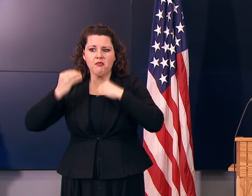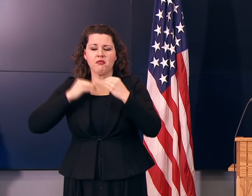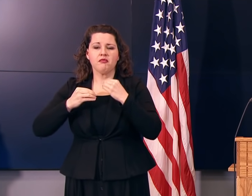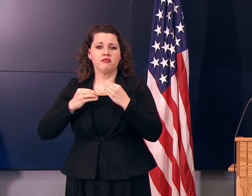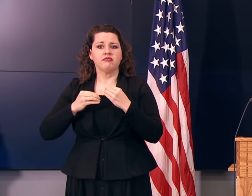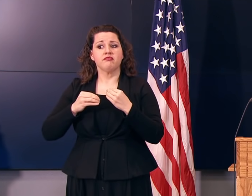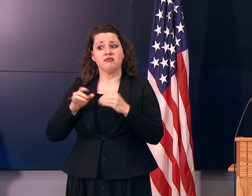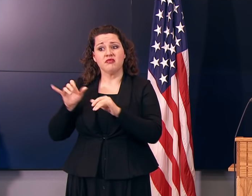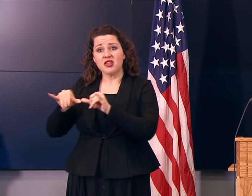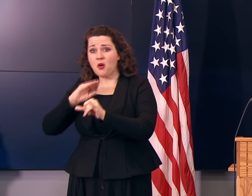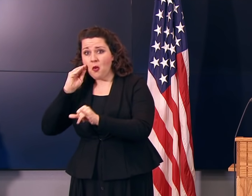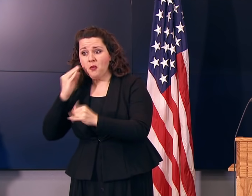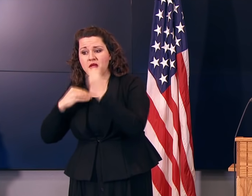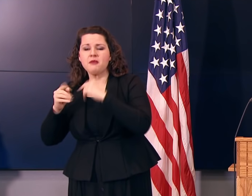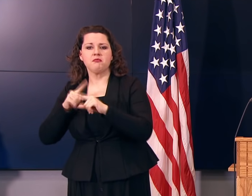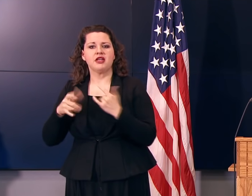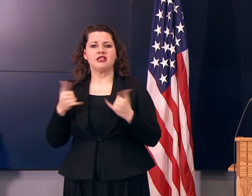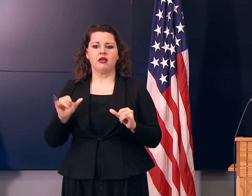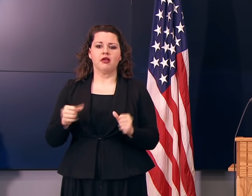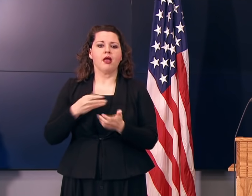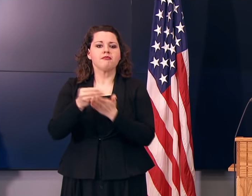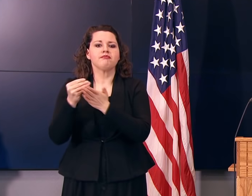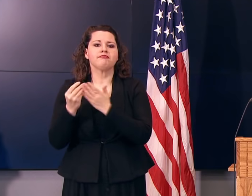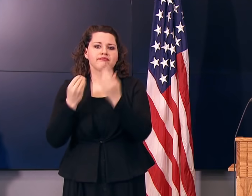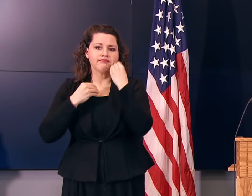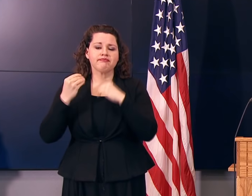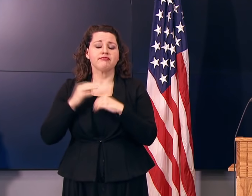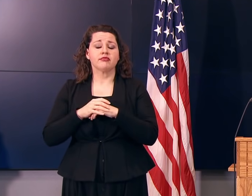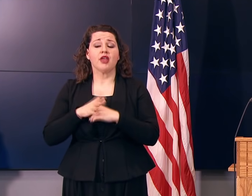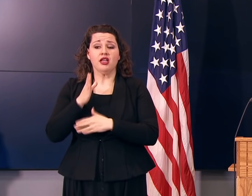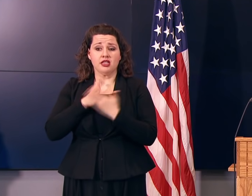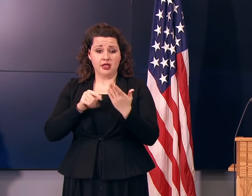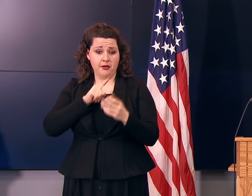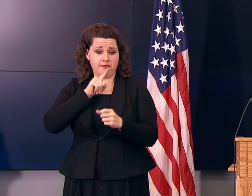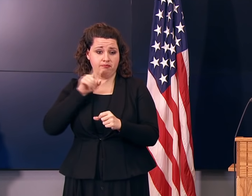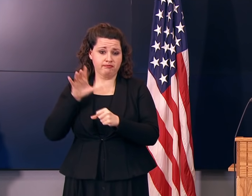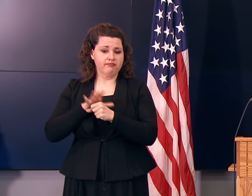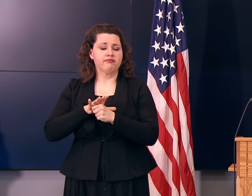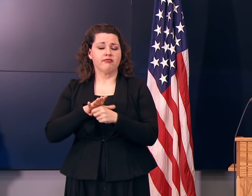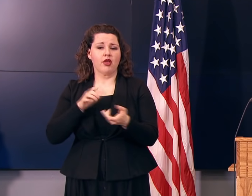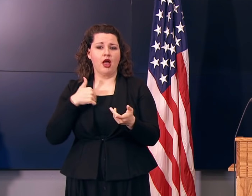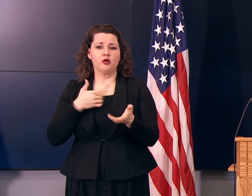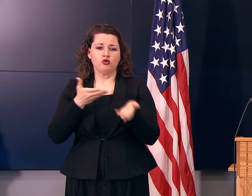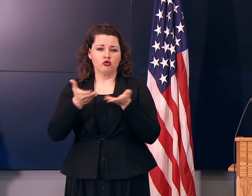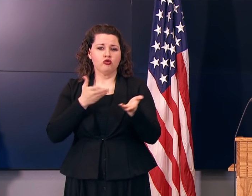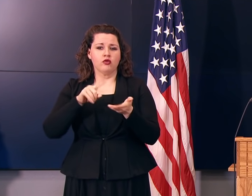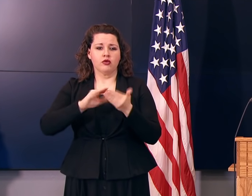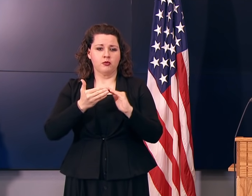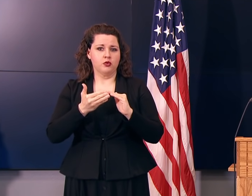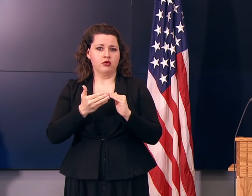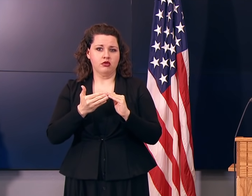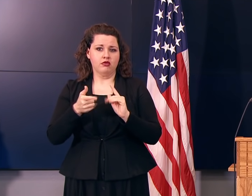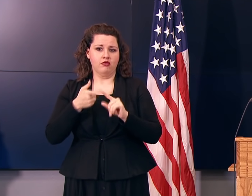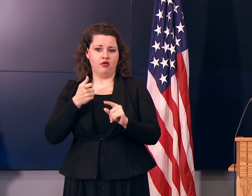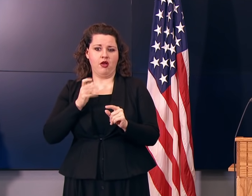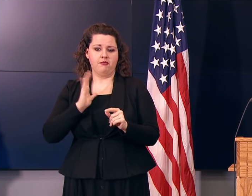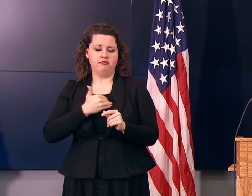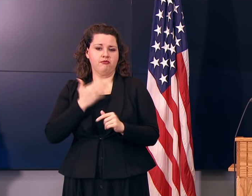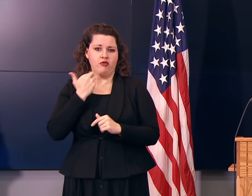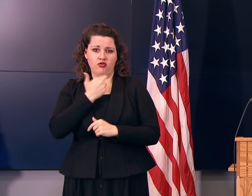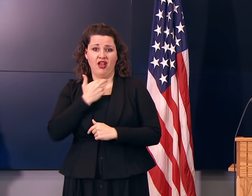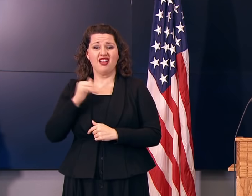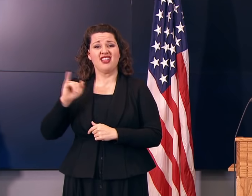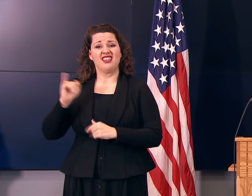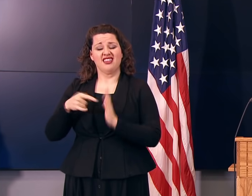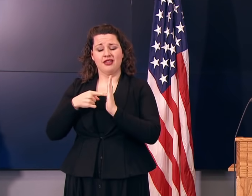at home. Some even dedicated themselves to serving their community from their kitchens in truly meaningful ways, like Joel Marr,